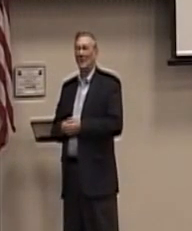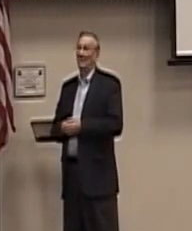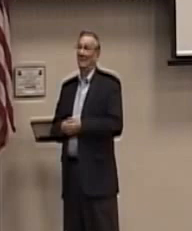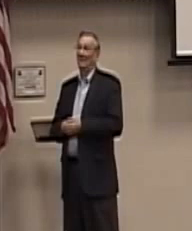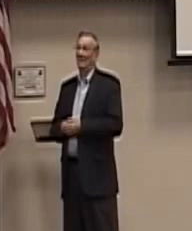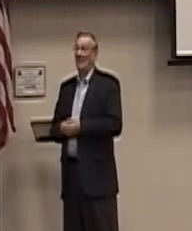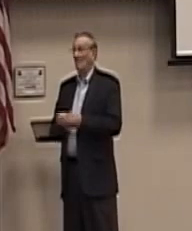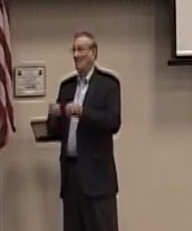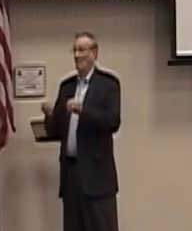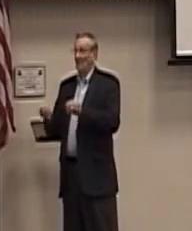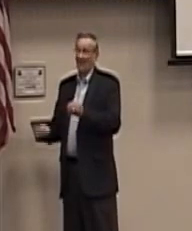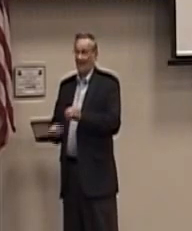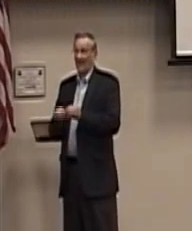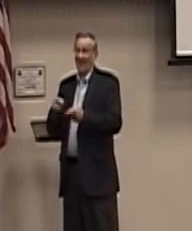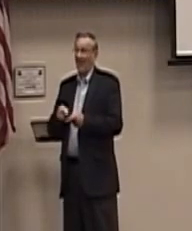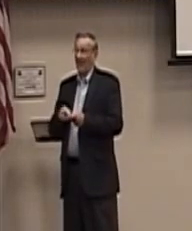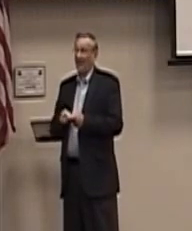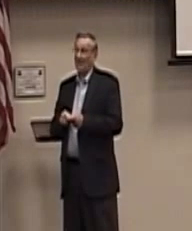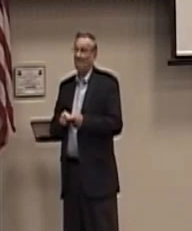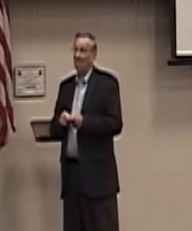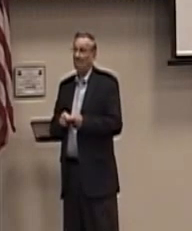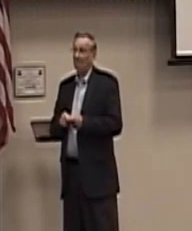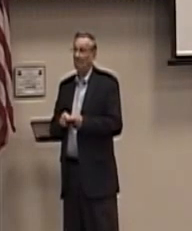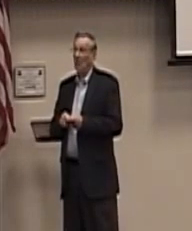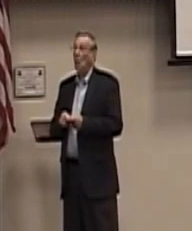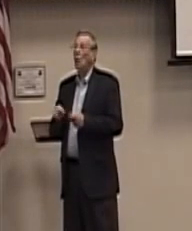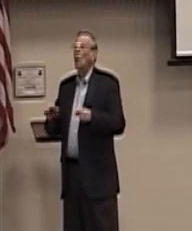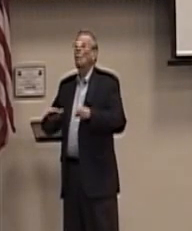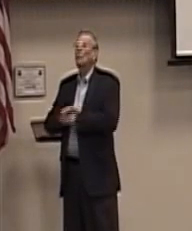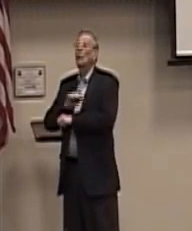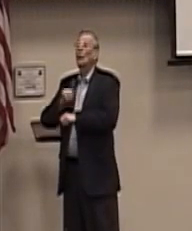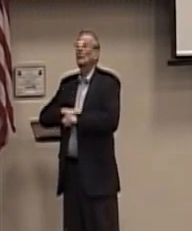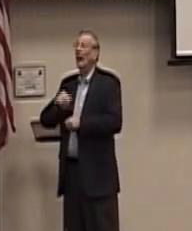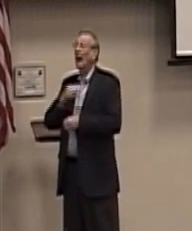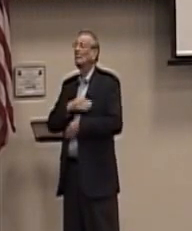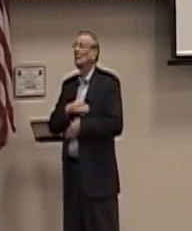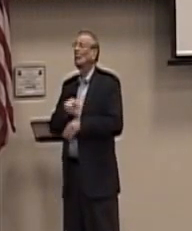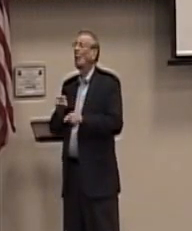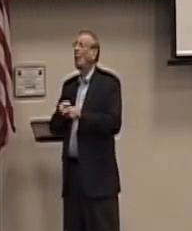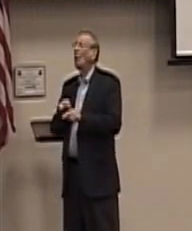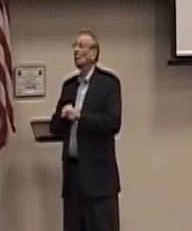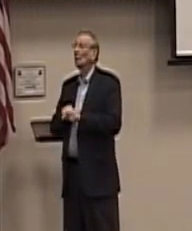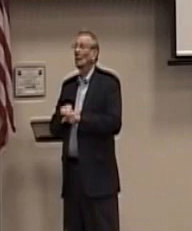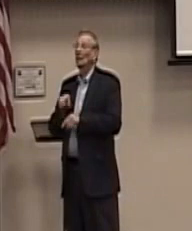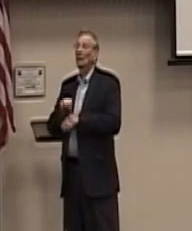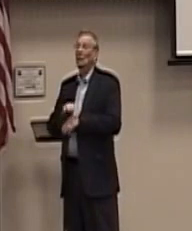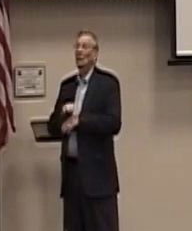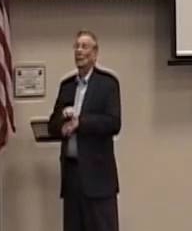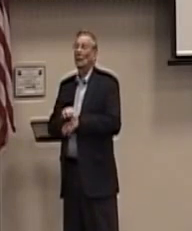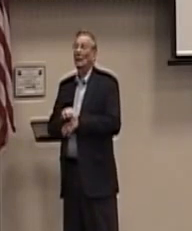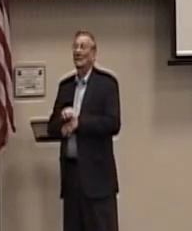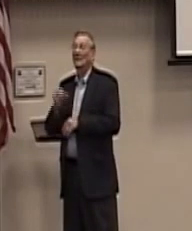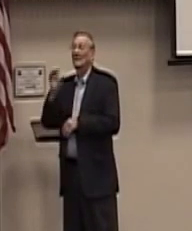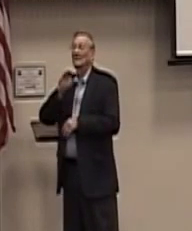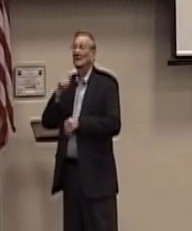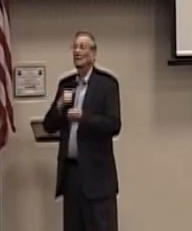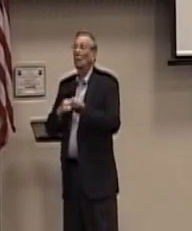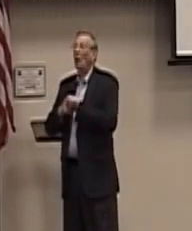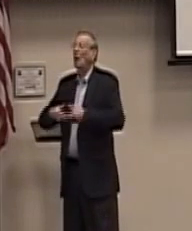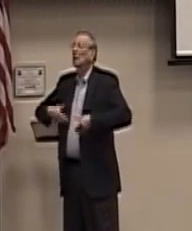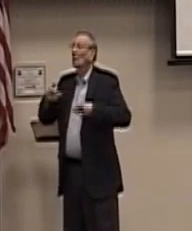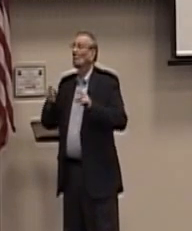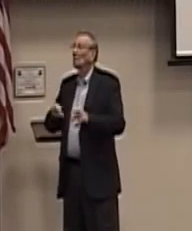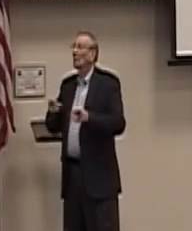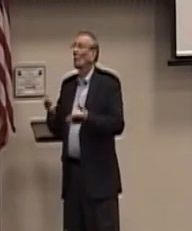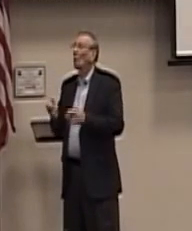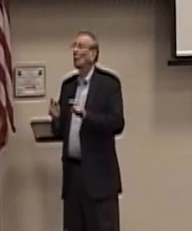In addition to these guys, our full-time missionaries, we also, as a congregation, seek to support our young people who